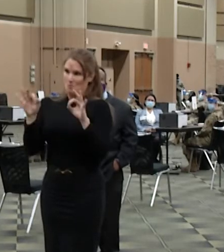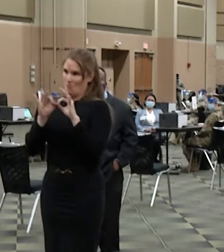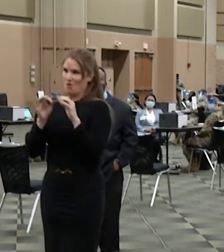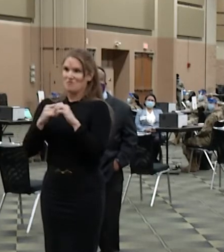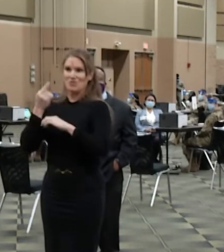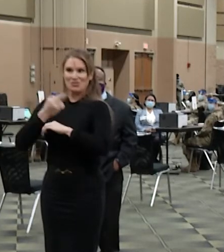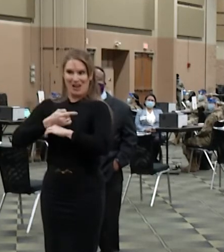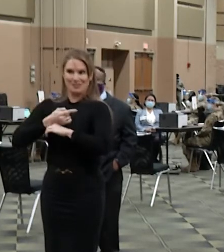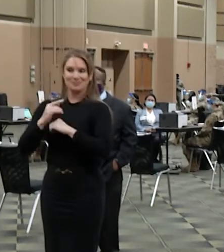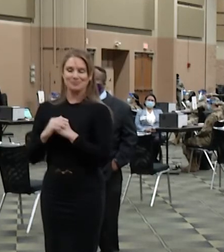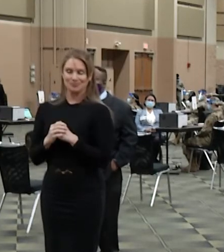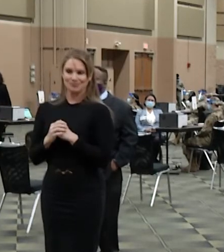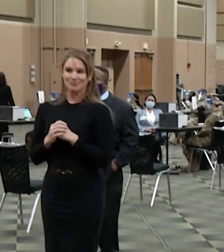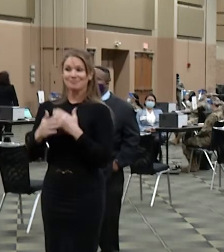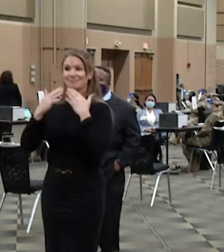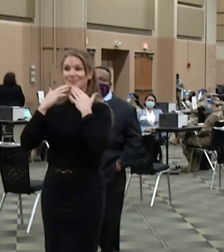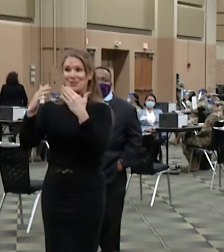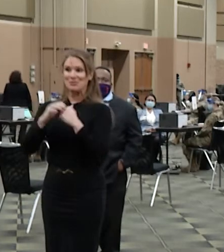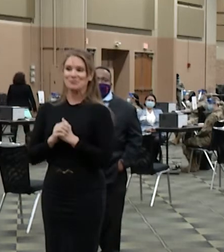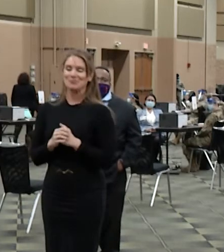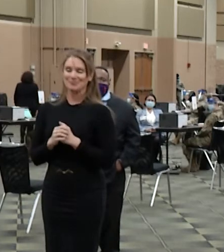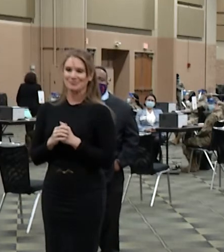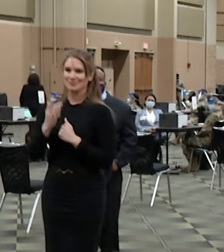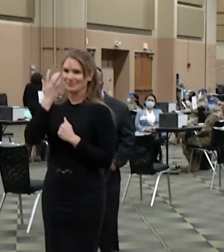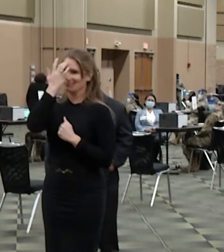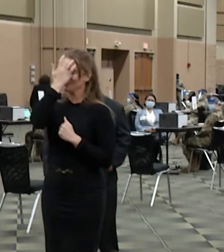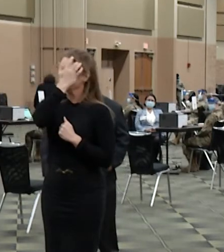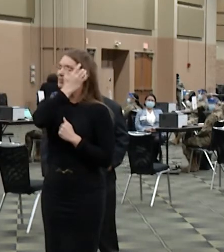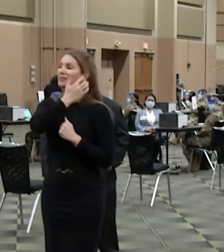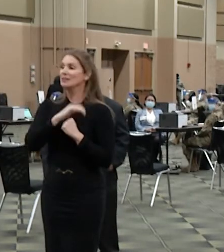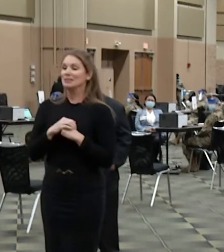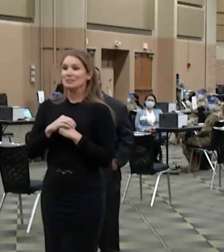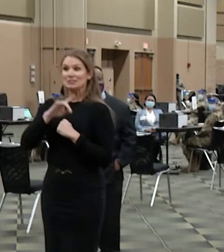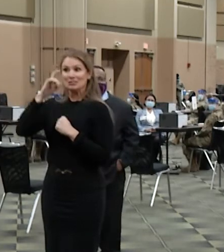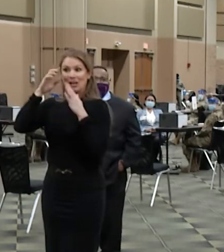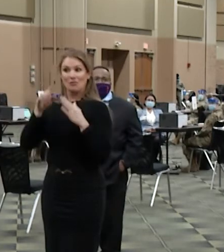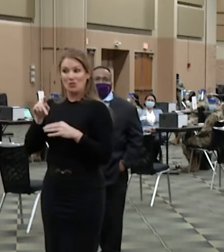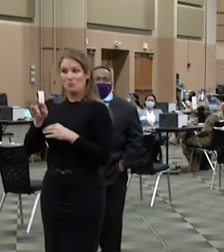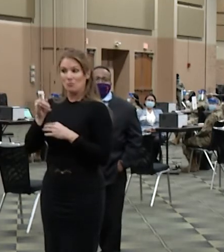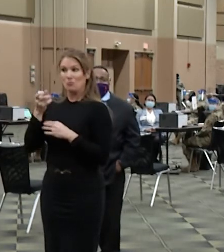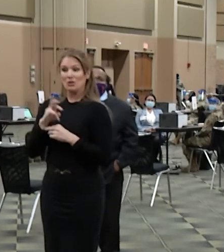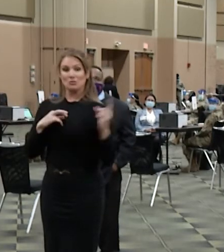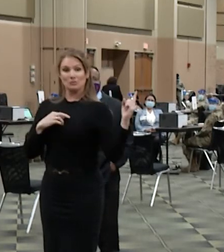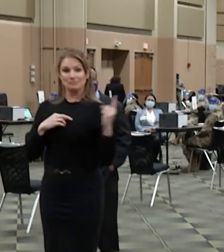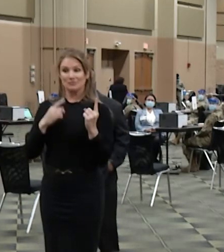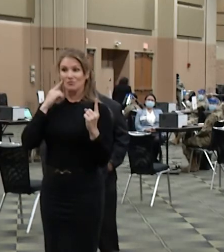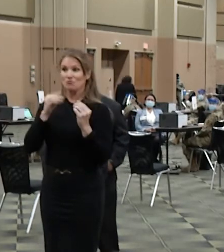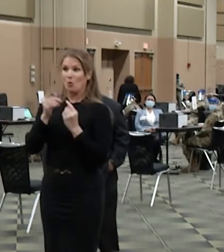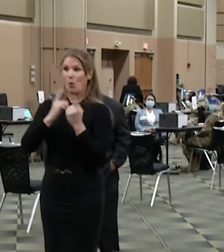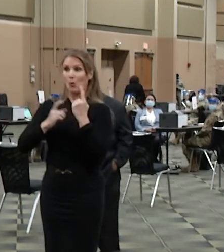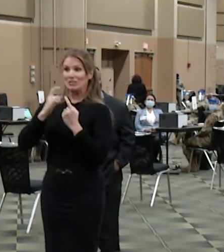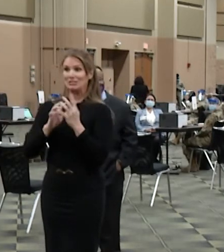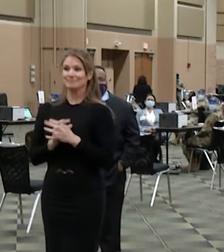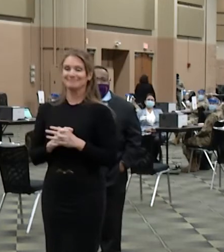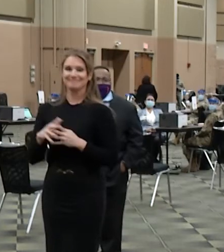in the right direction. Thank you. Governor Prtizker will come back up for some more questions. Great,